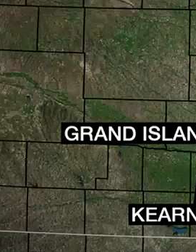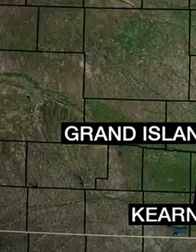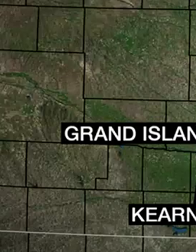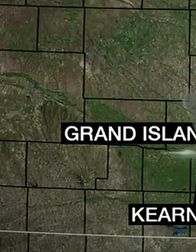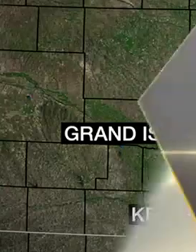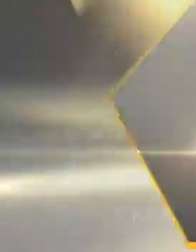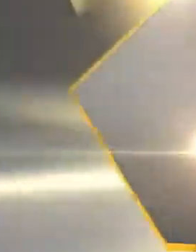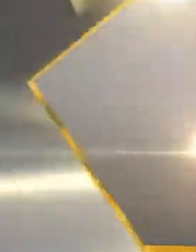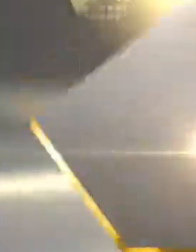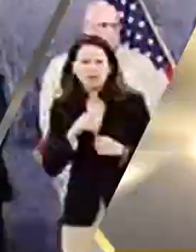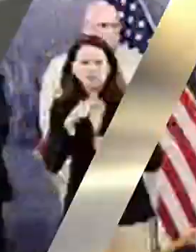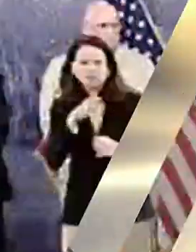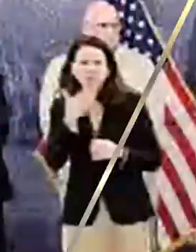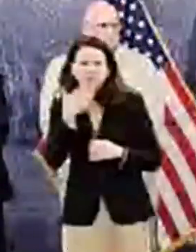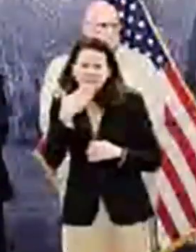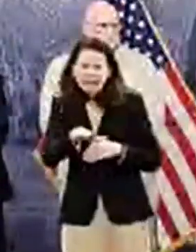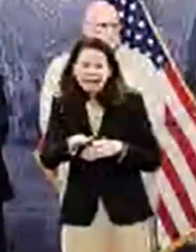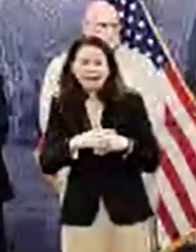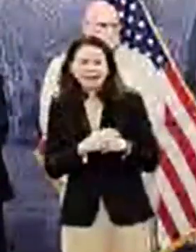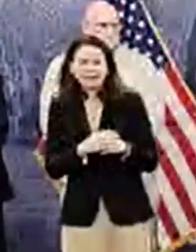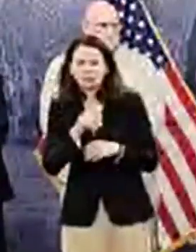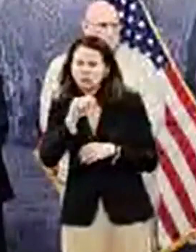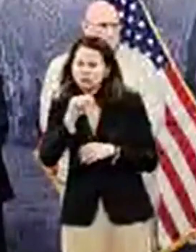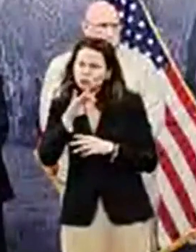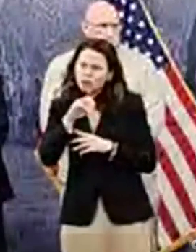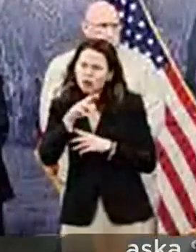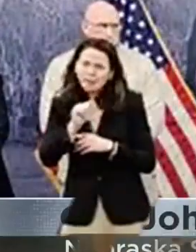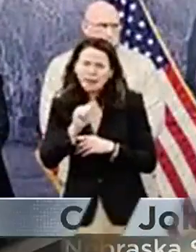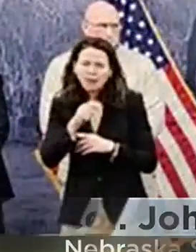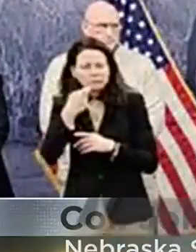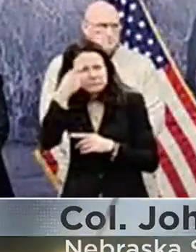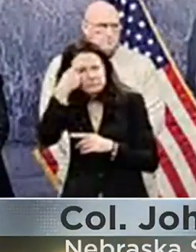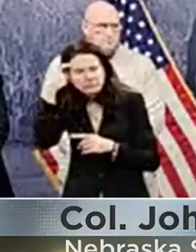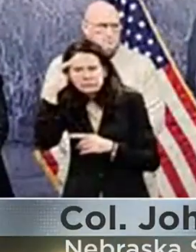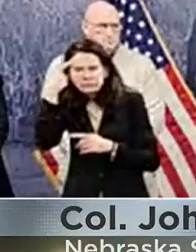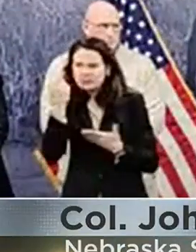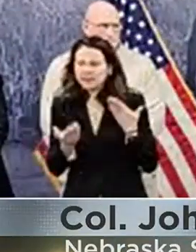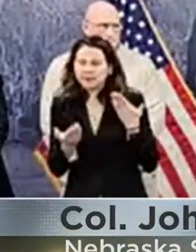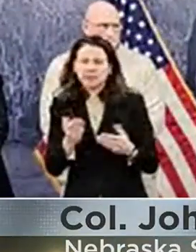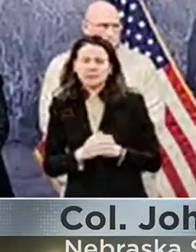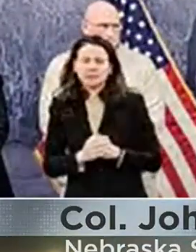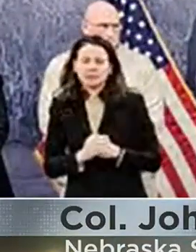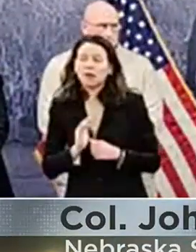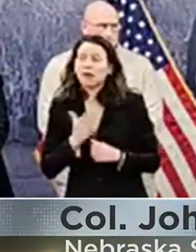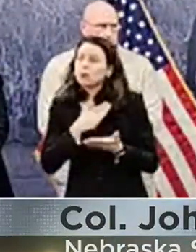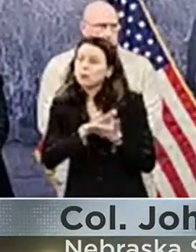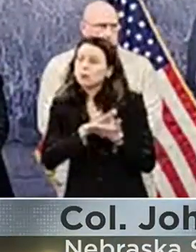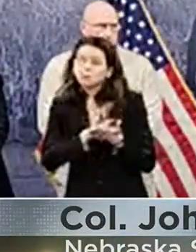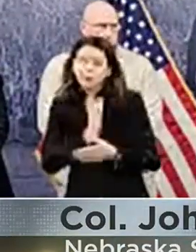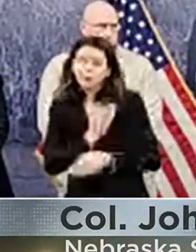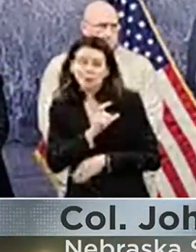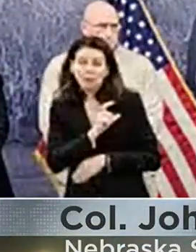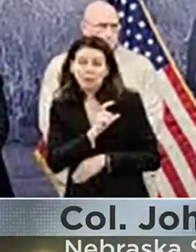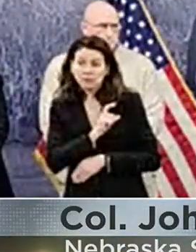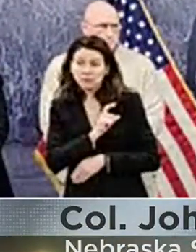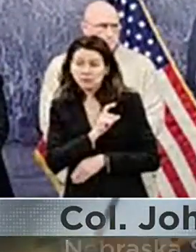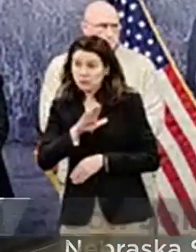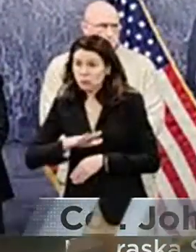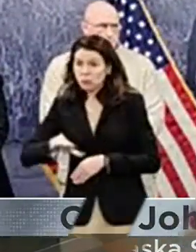calls. Fortunately, our schools and our law enforcement agencies across the state responded